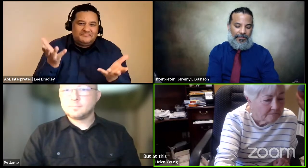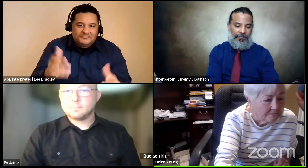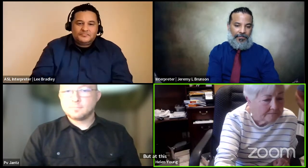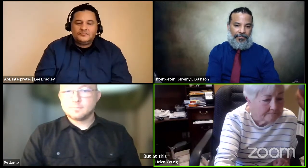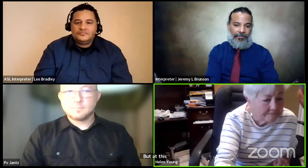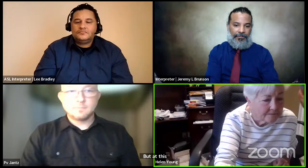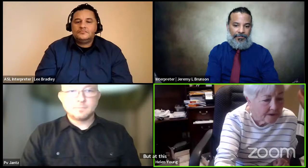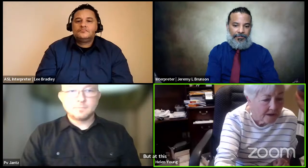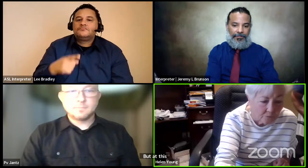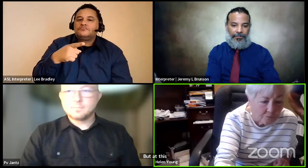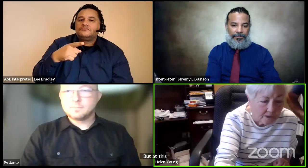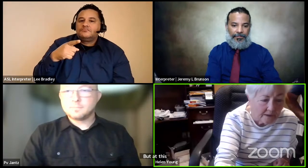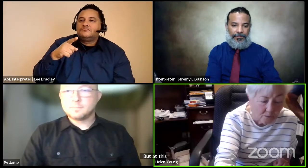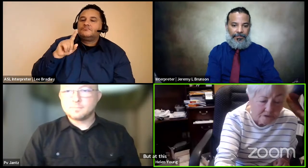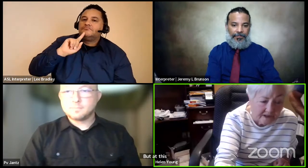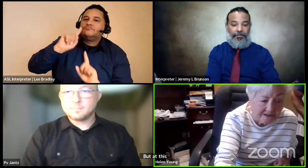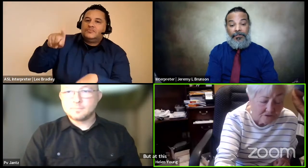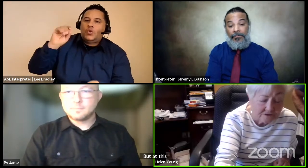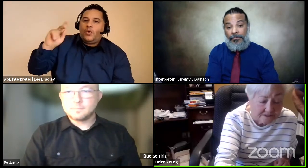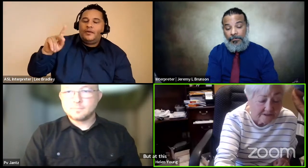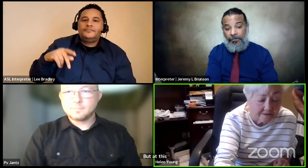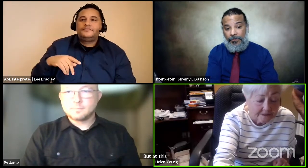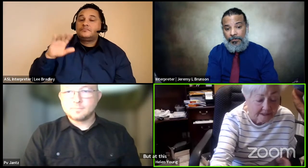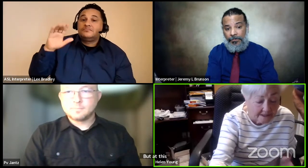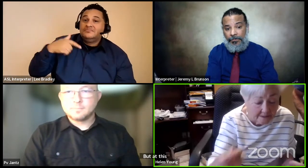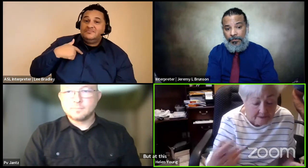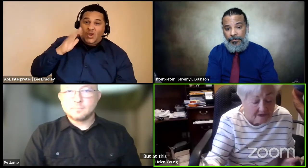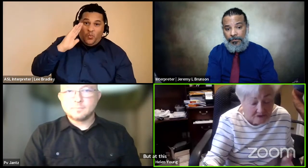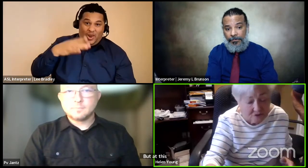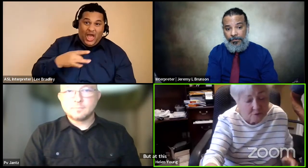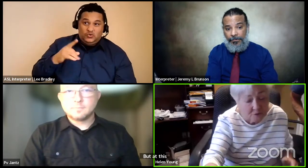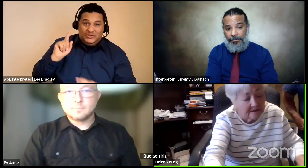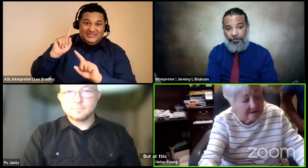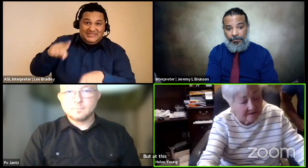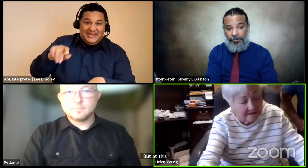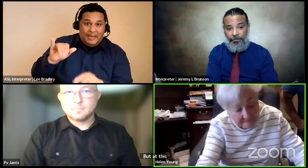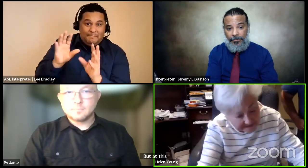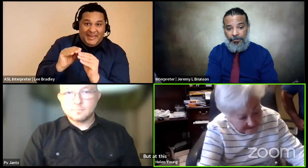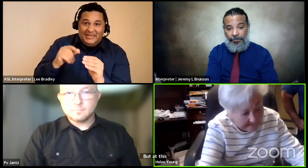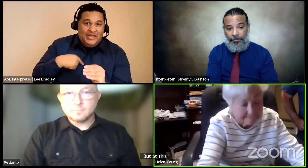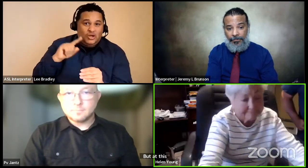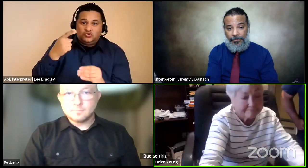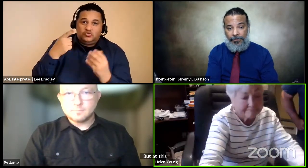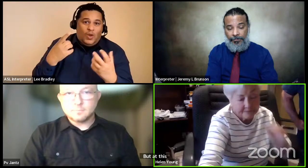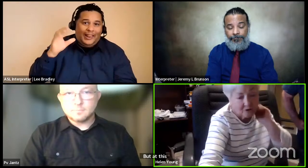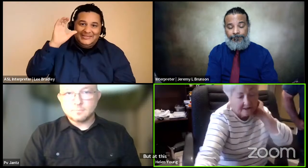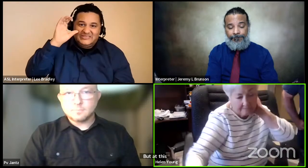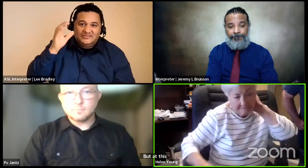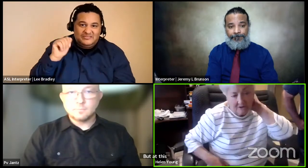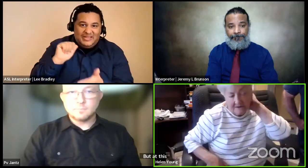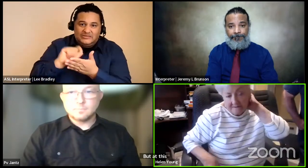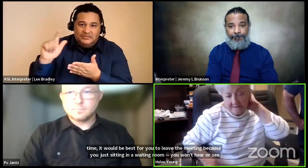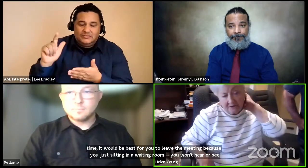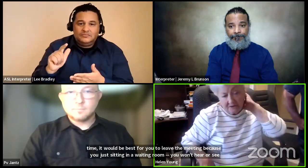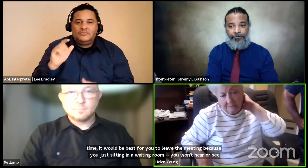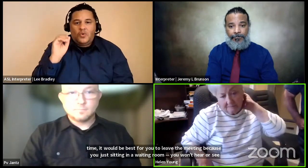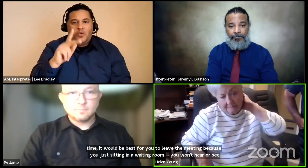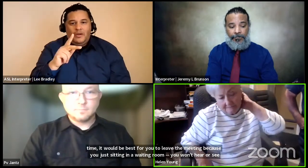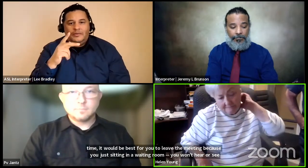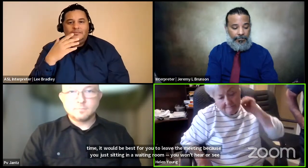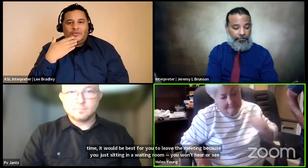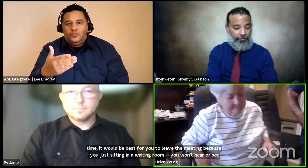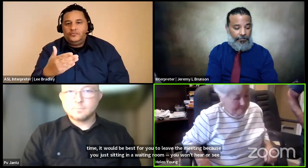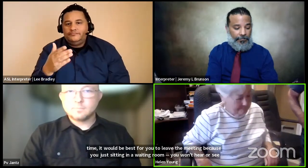Okay. Thank you. I would like to attend the meeting. I mean, I just want to listen. That's it. Right. Okay. All right. you. Thank you.